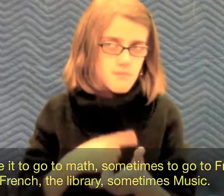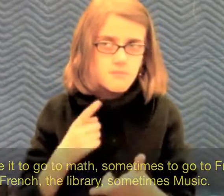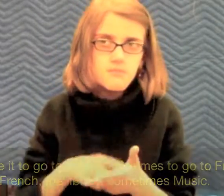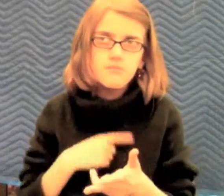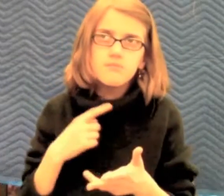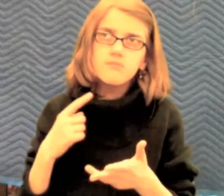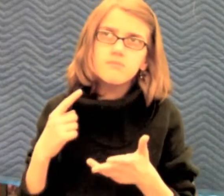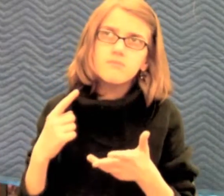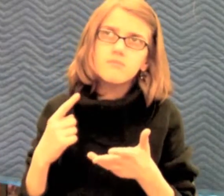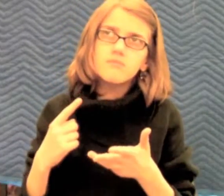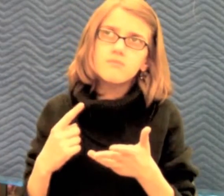music,